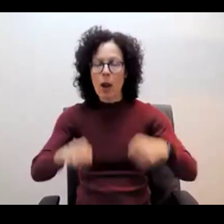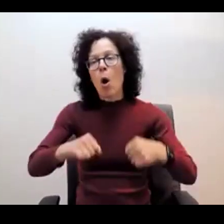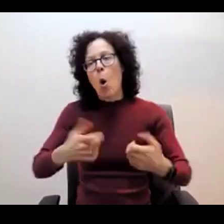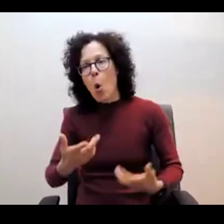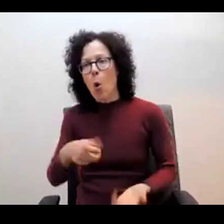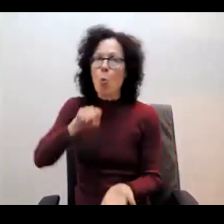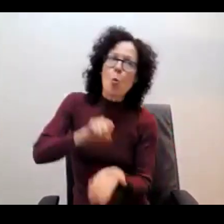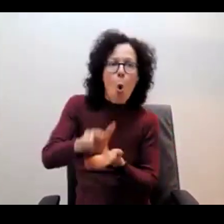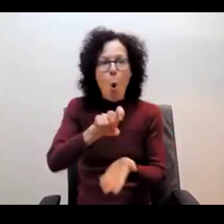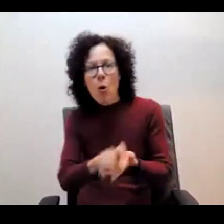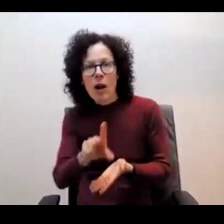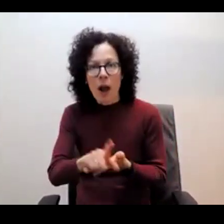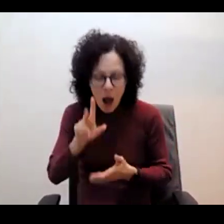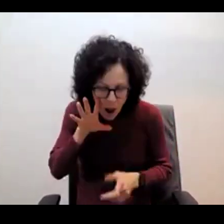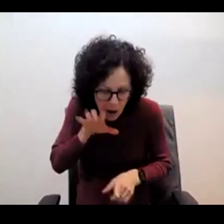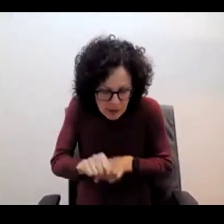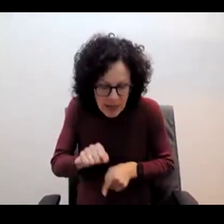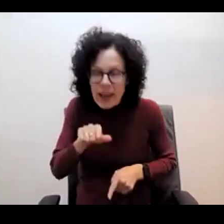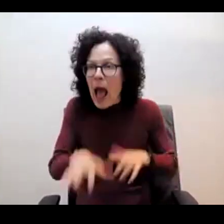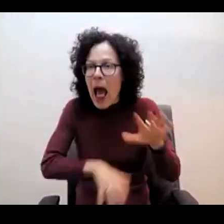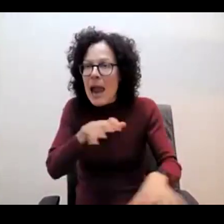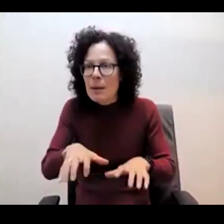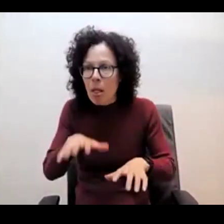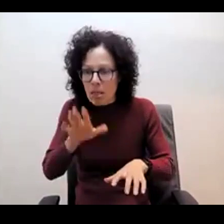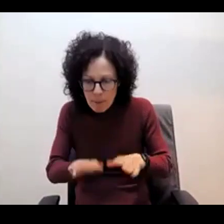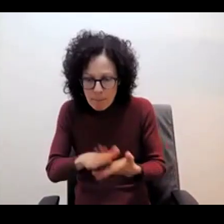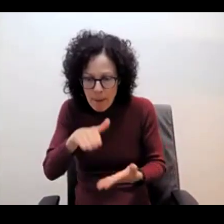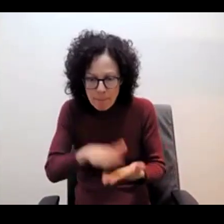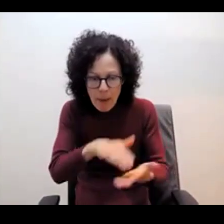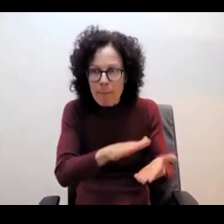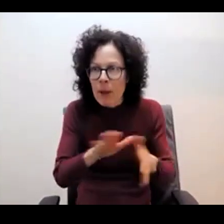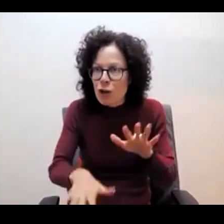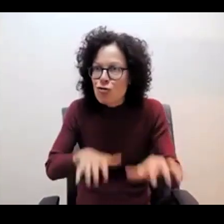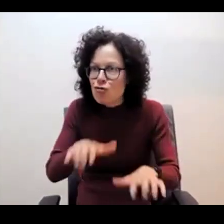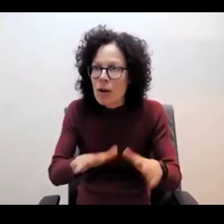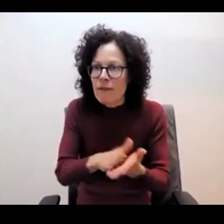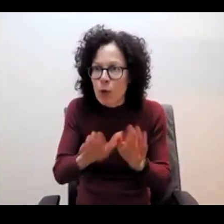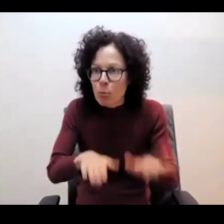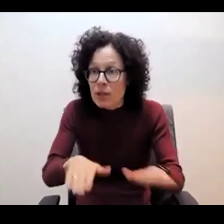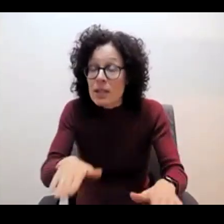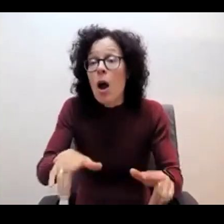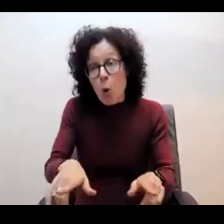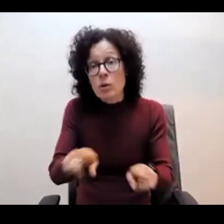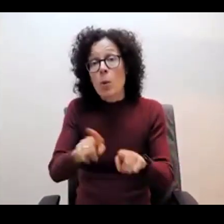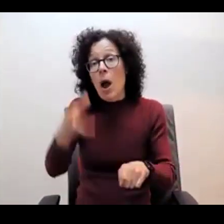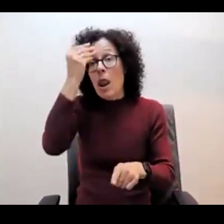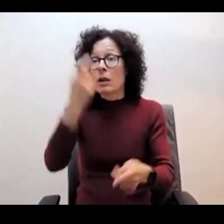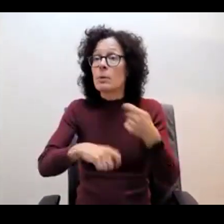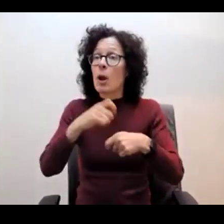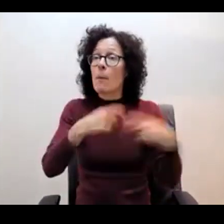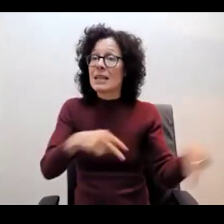find animal tracks. But I also learned to dance from an early age. And I actually trained to become a professional